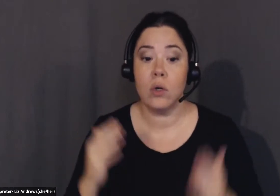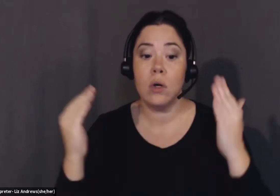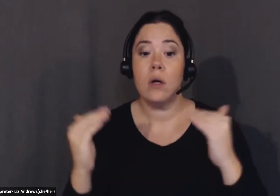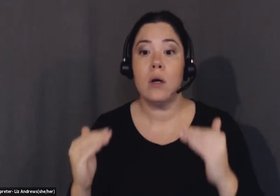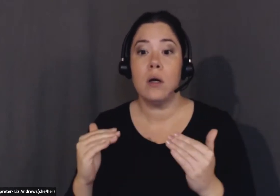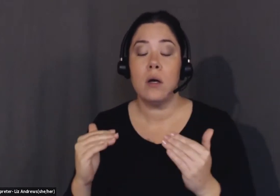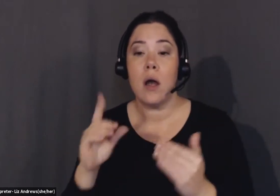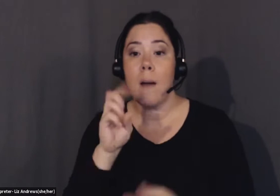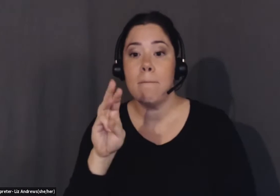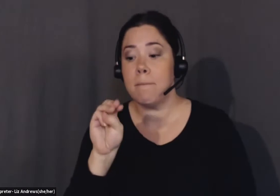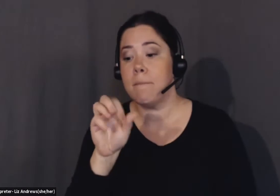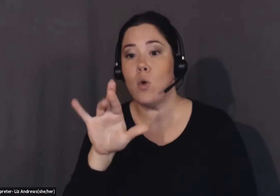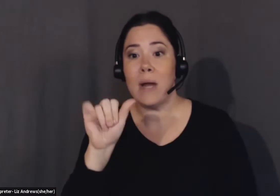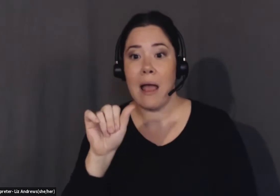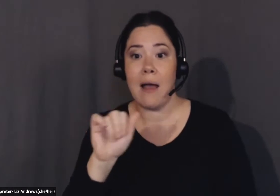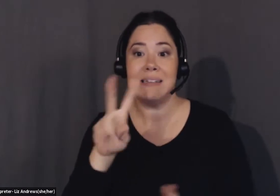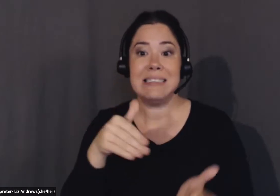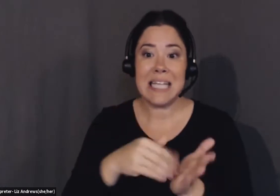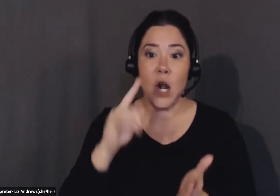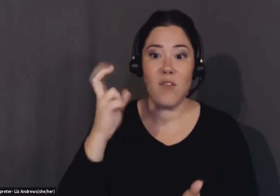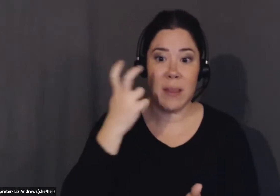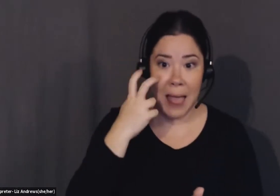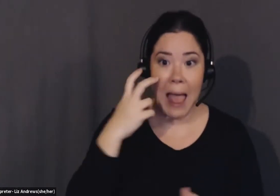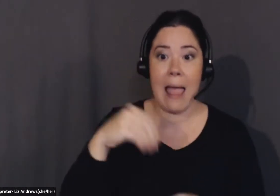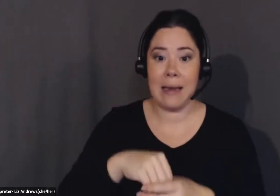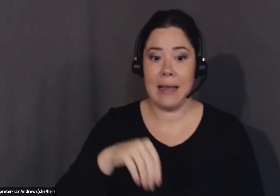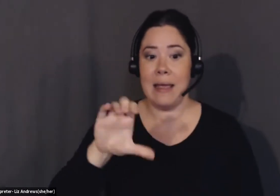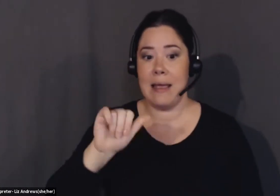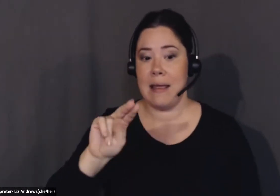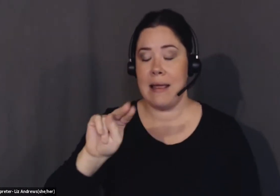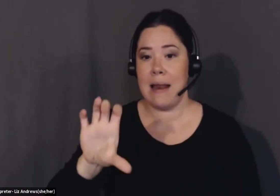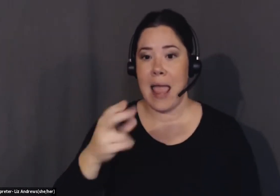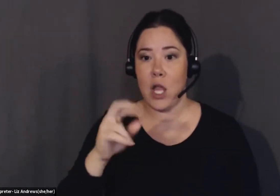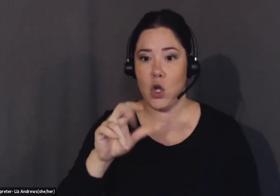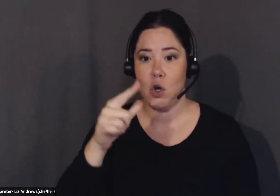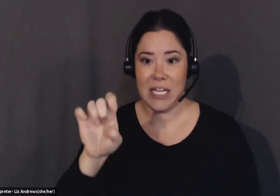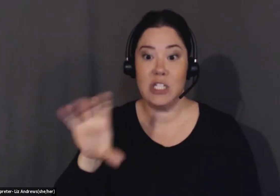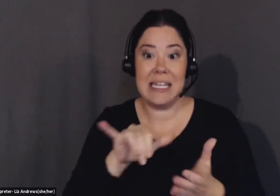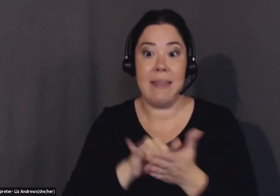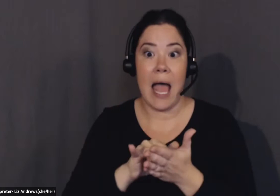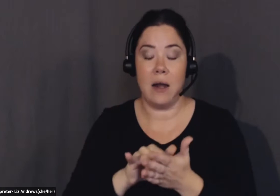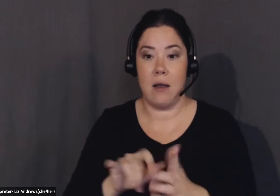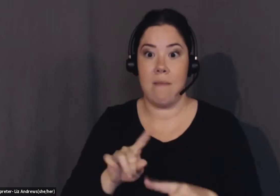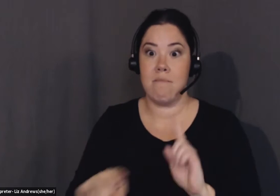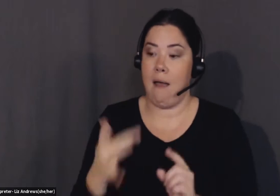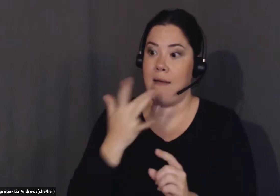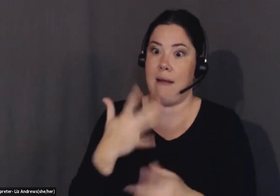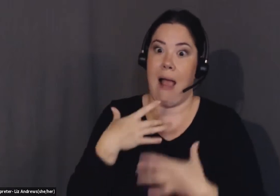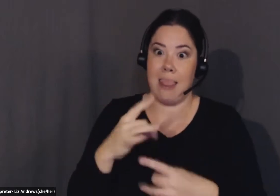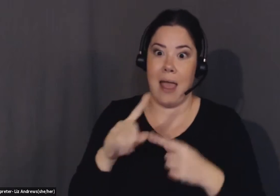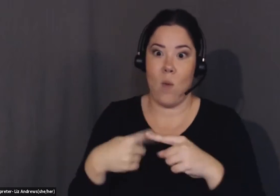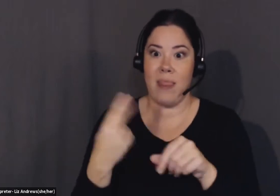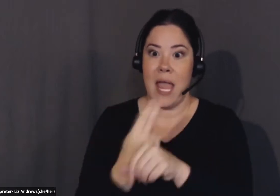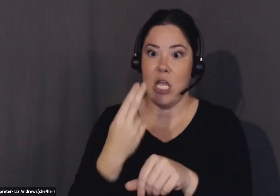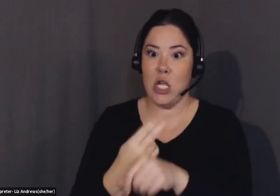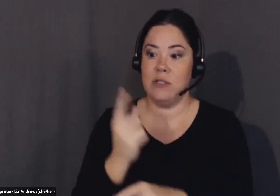Blind in Anchorage did that. Mostly though, it's been social groups online that use the right pronouns when I used to use